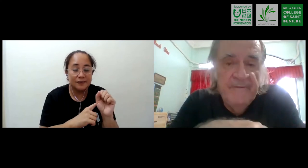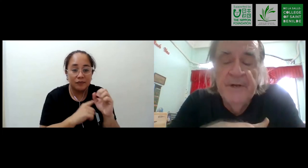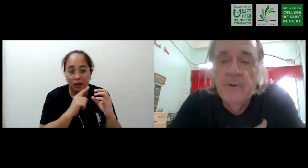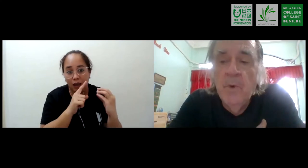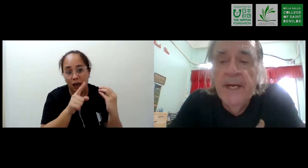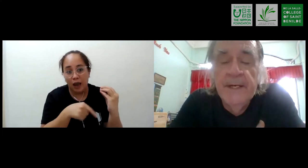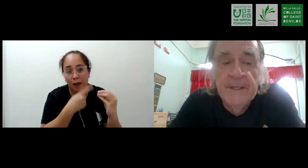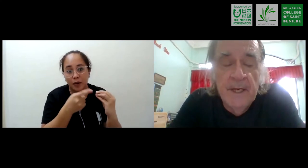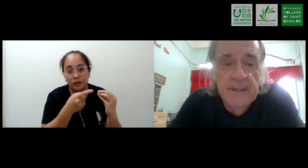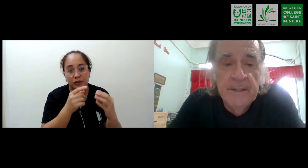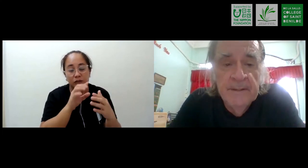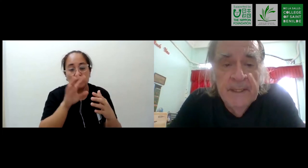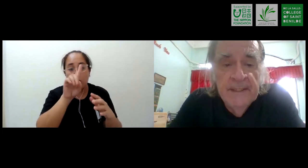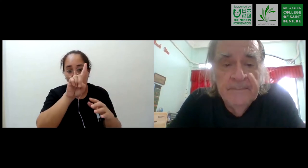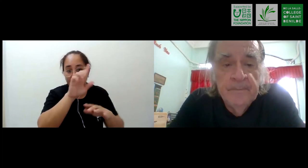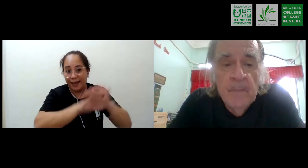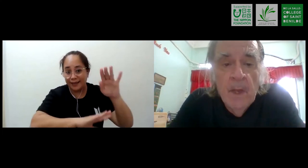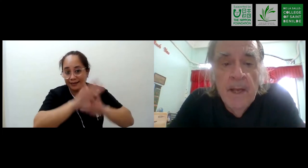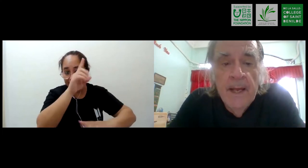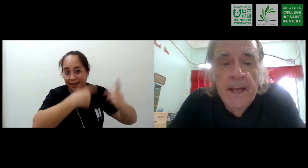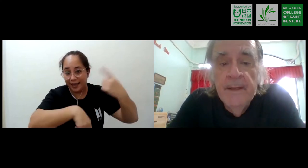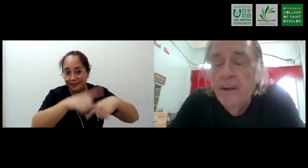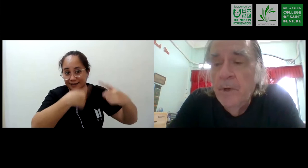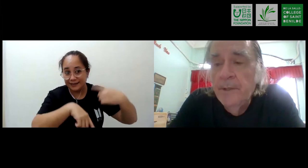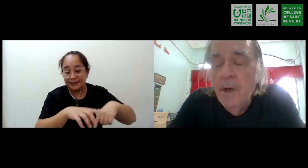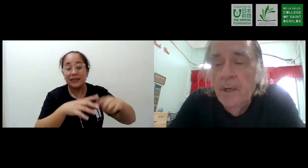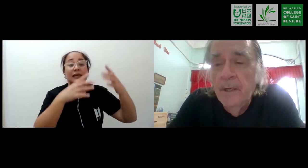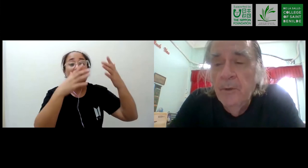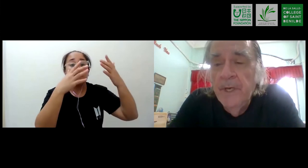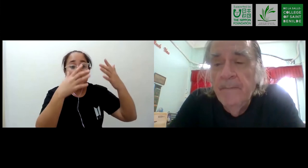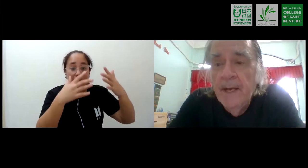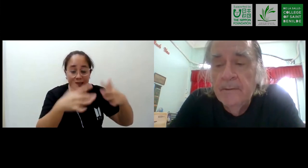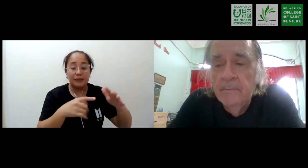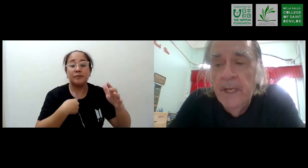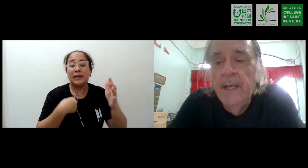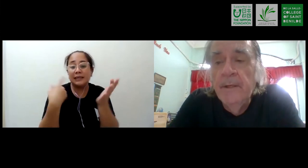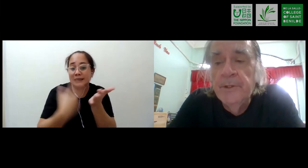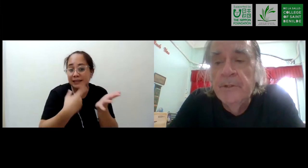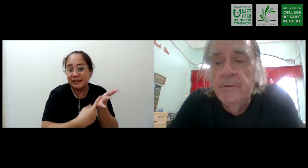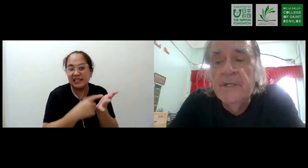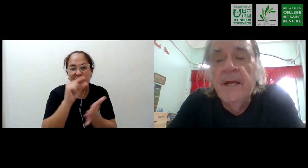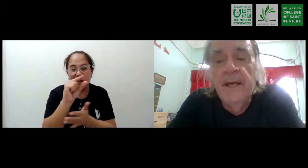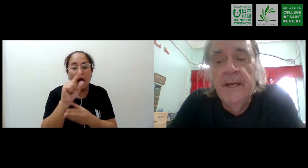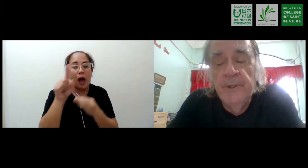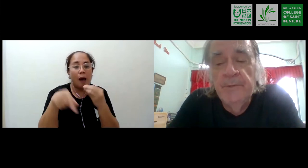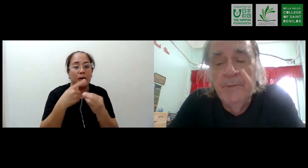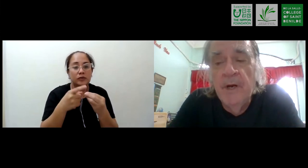finish the one-handed signs. And then I want to talk a little bit about the English to sign language part